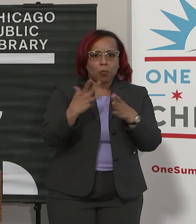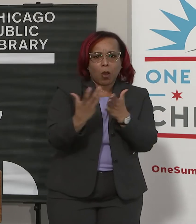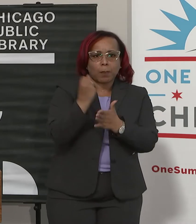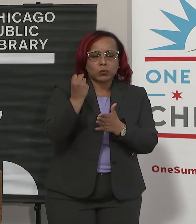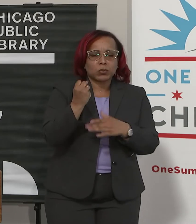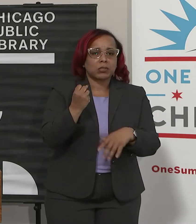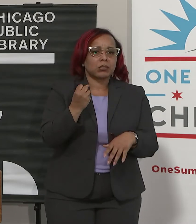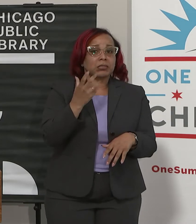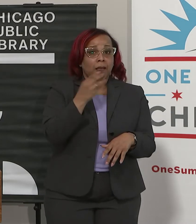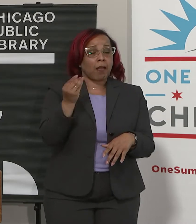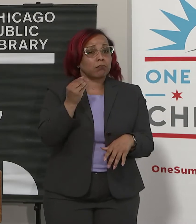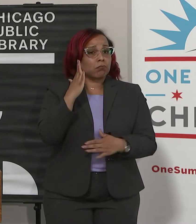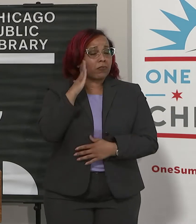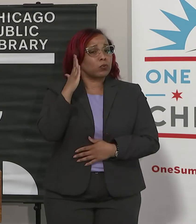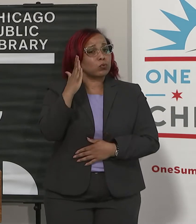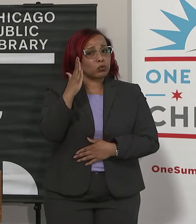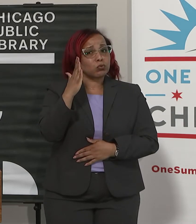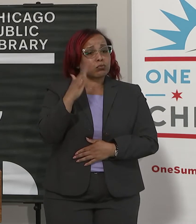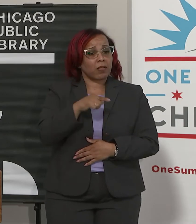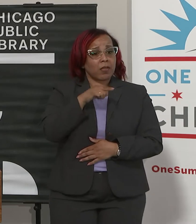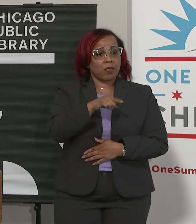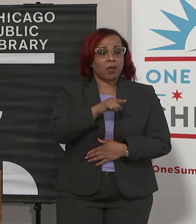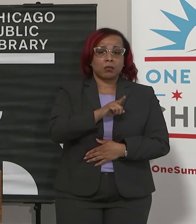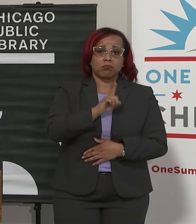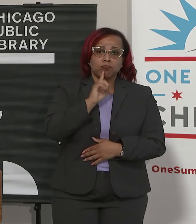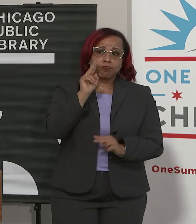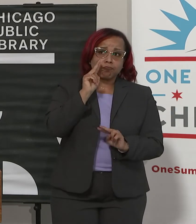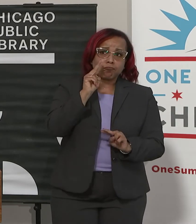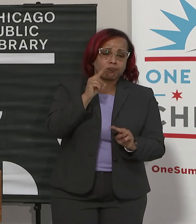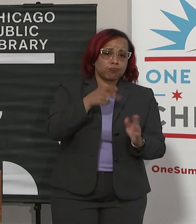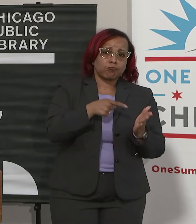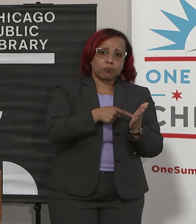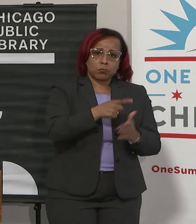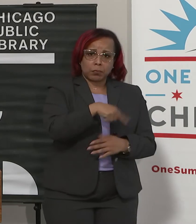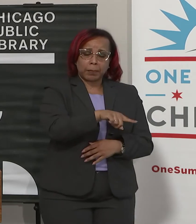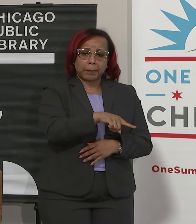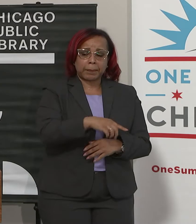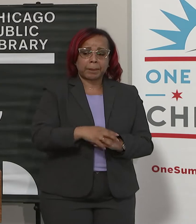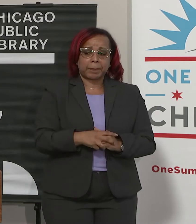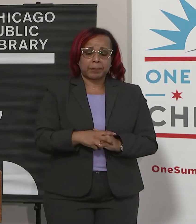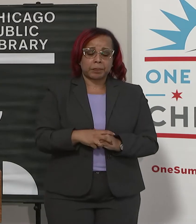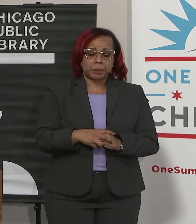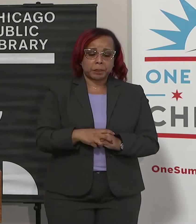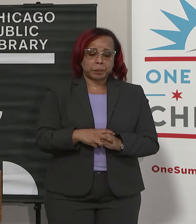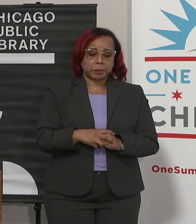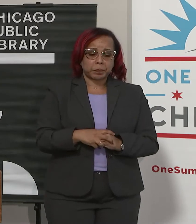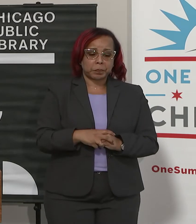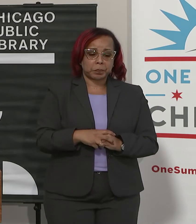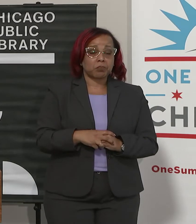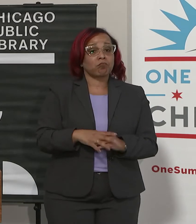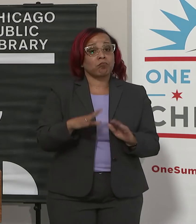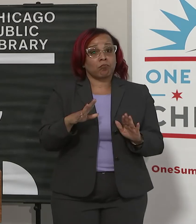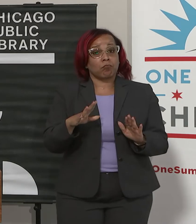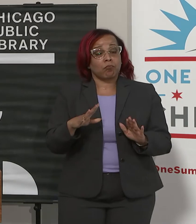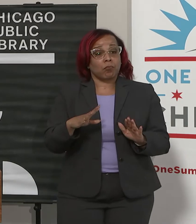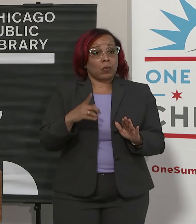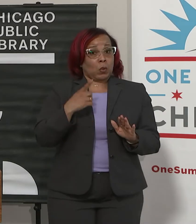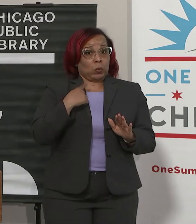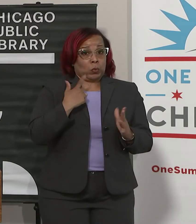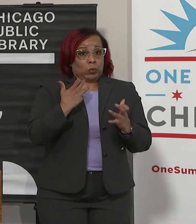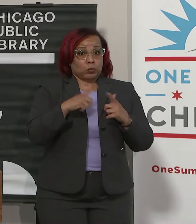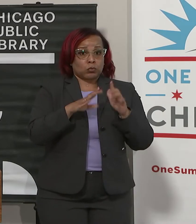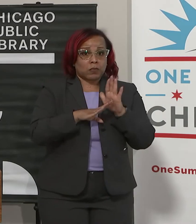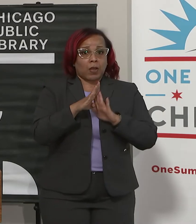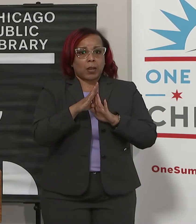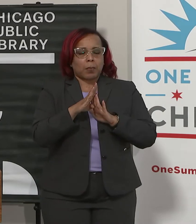opportunities, and the future that they so richly deserve. We seek, ultimately, to